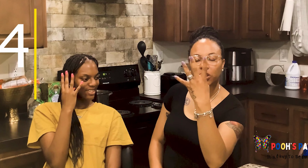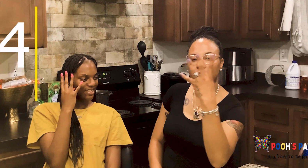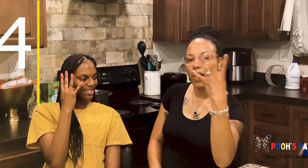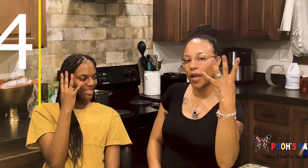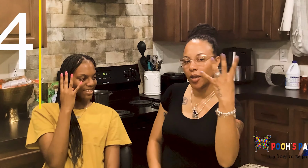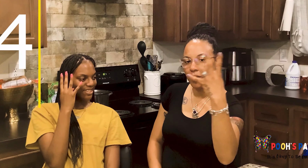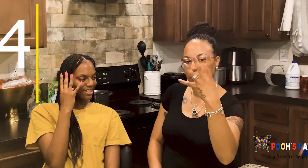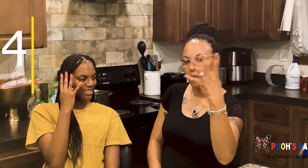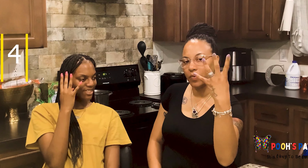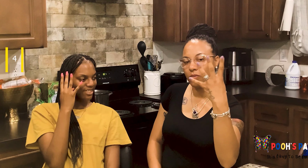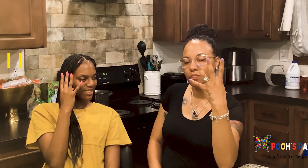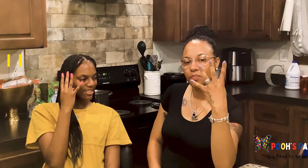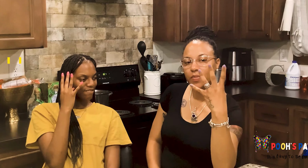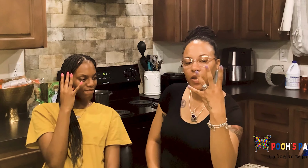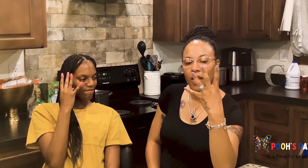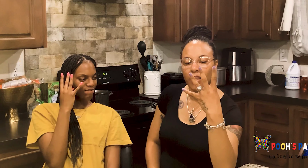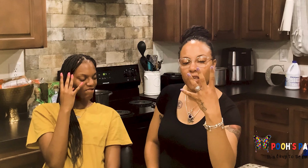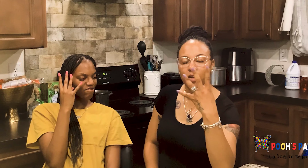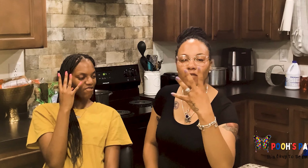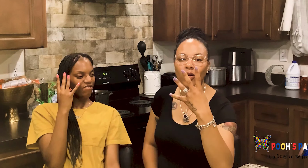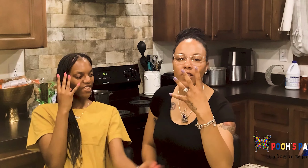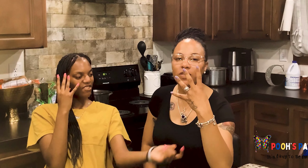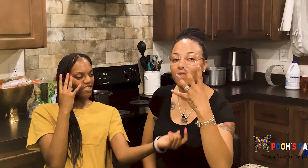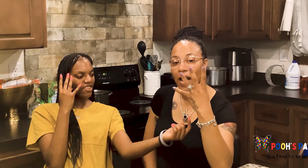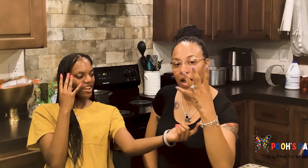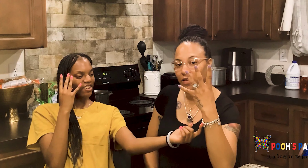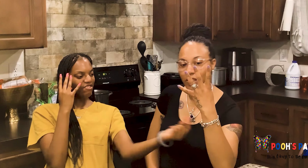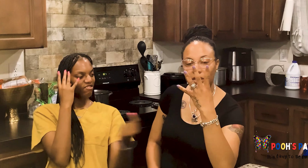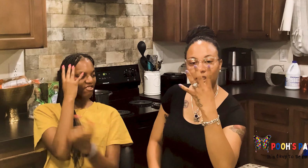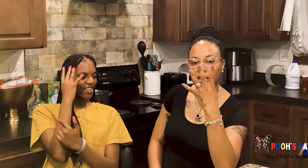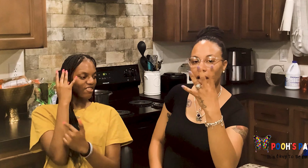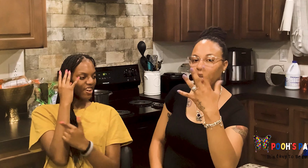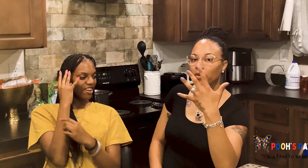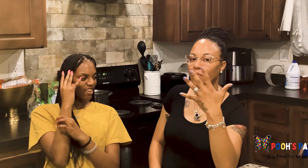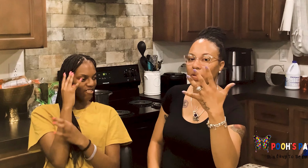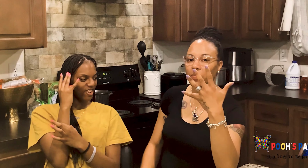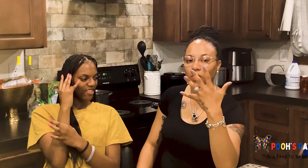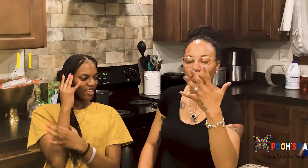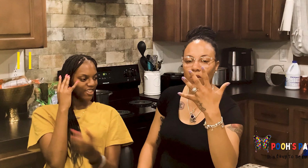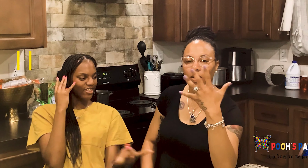Just like hearing people. And then, of course, 5 is just like hearing people.